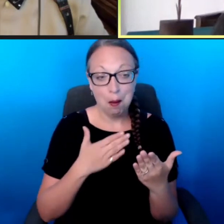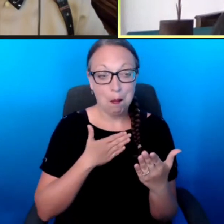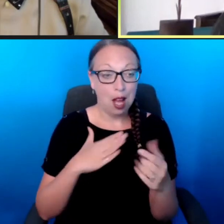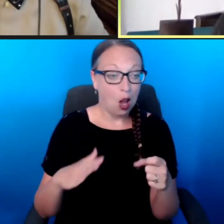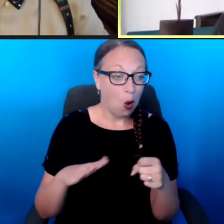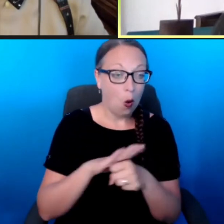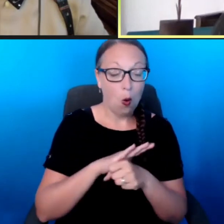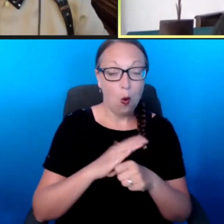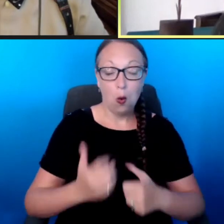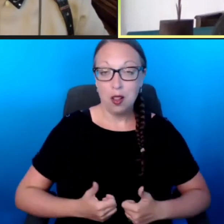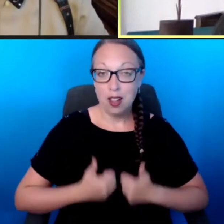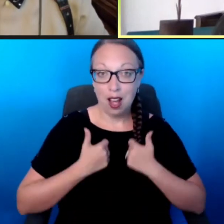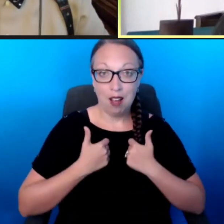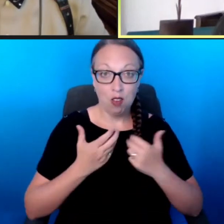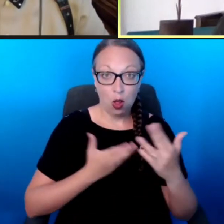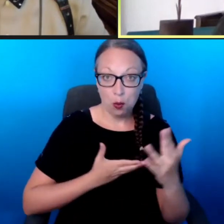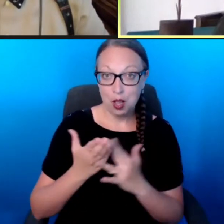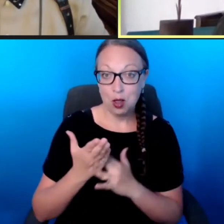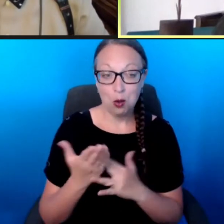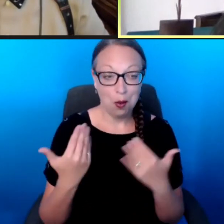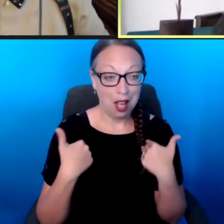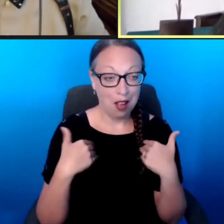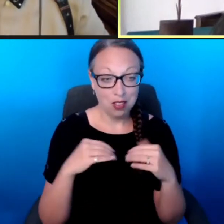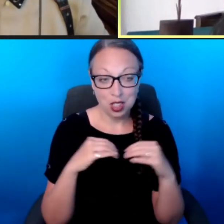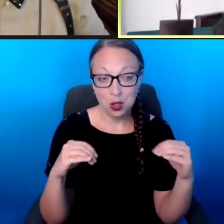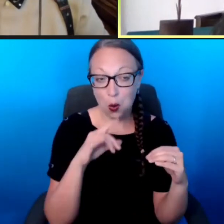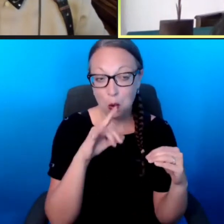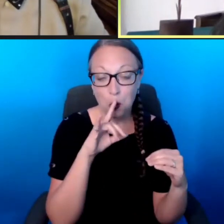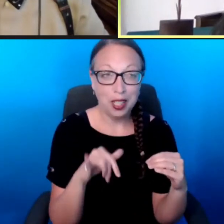through not having anybody